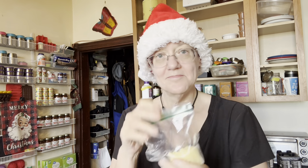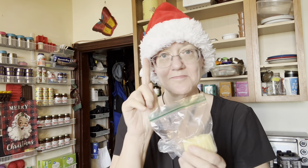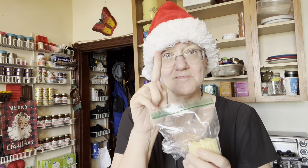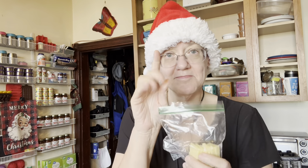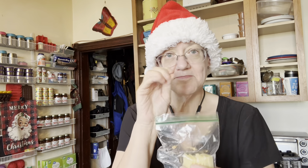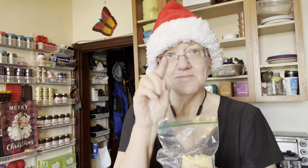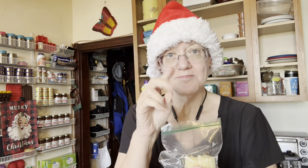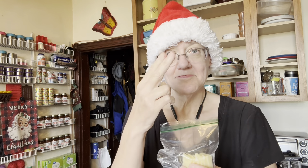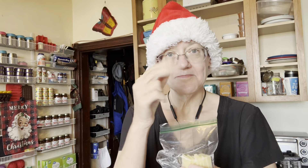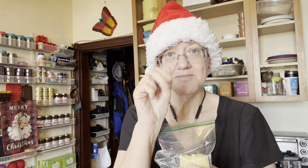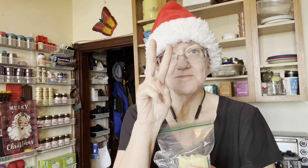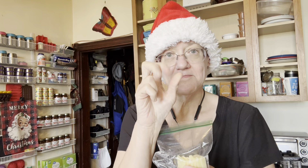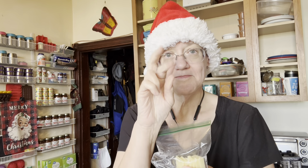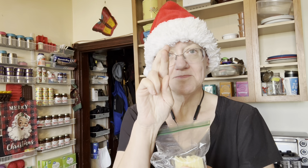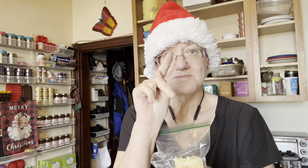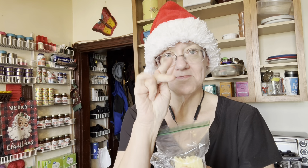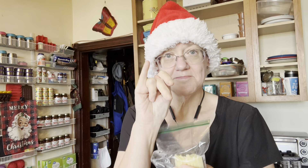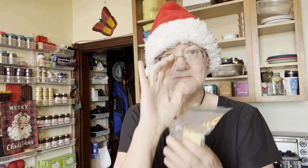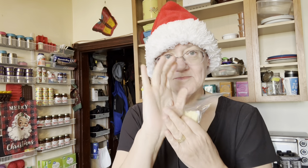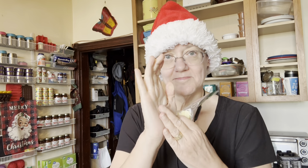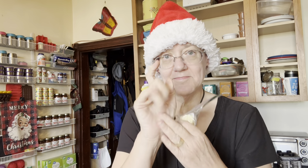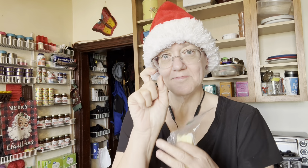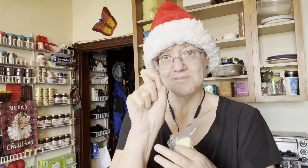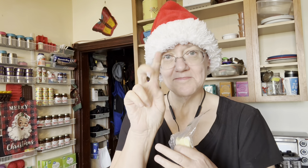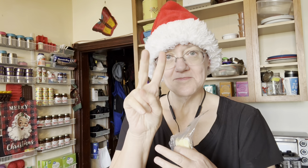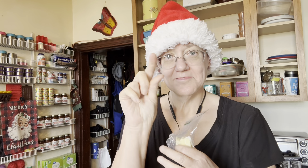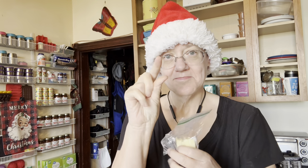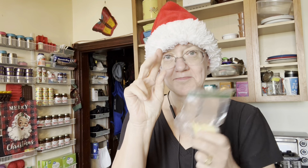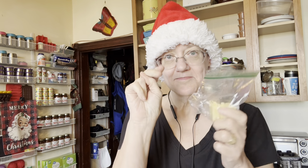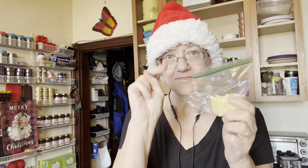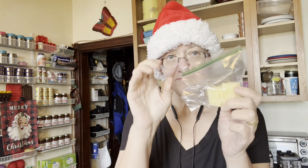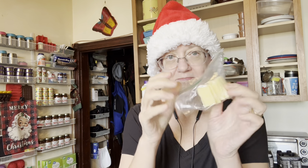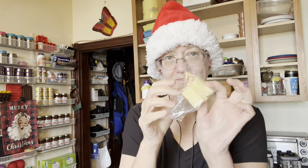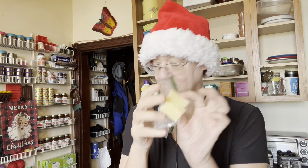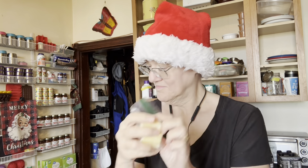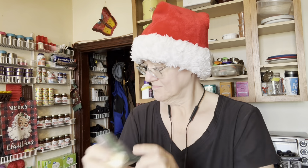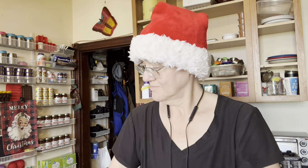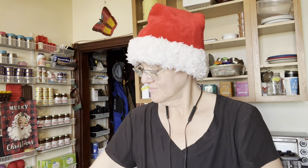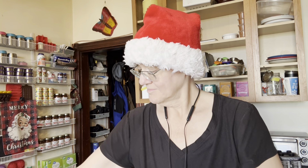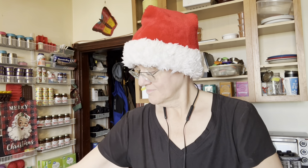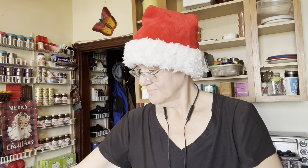1 ounce of Havarti cheese, 0.2 grams of net carbs.